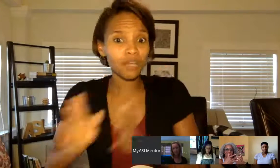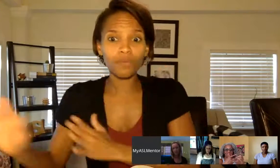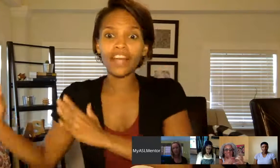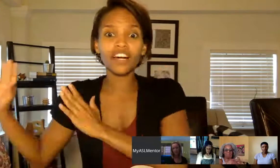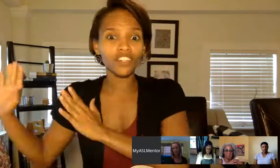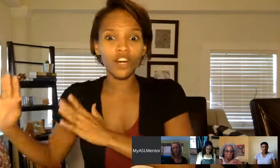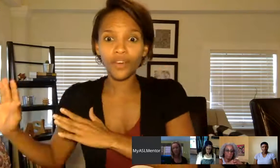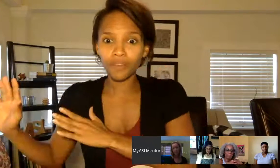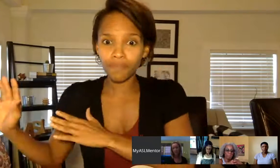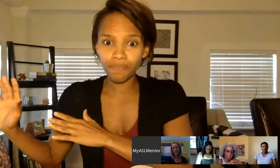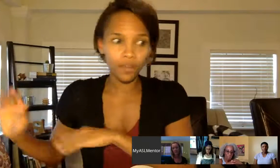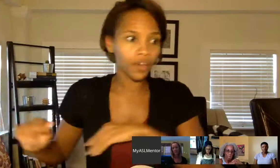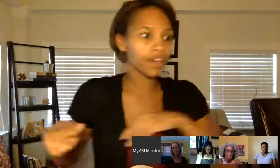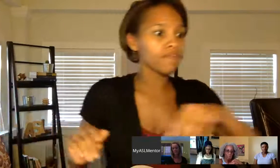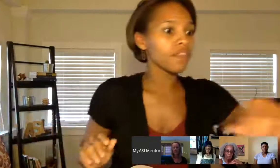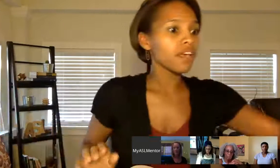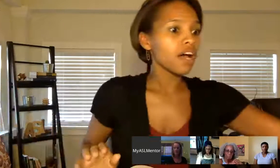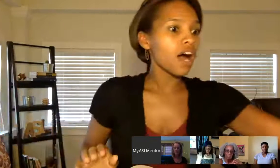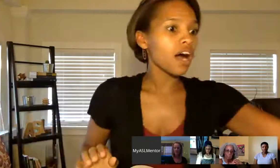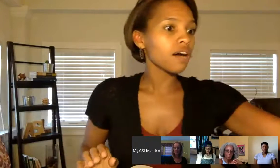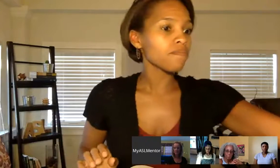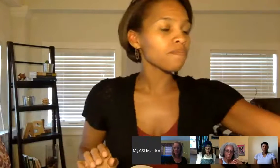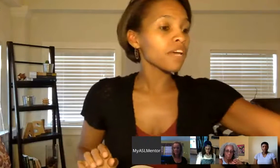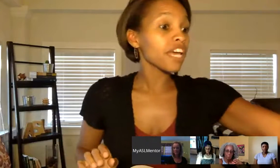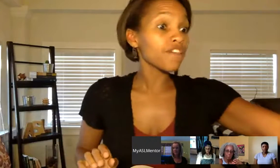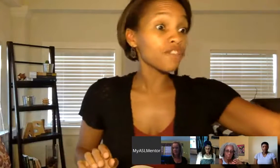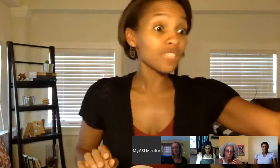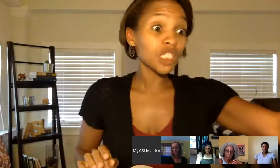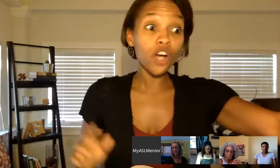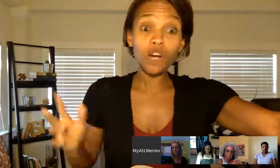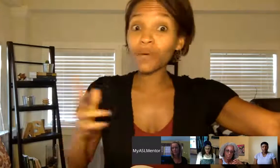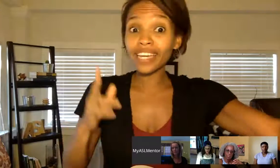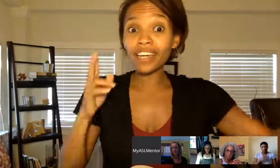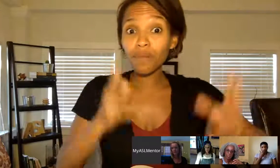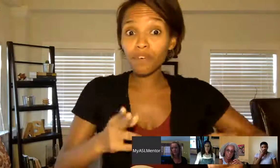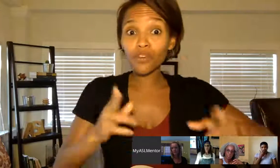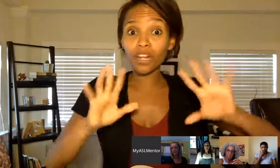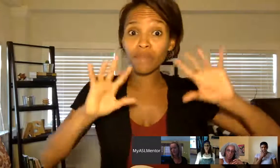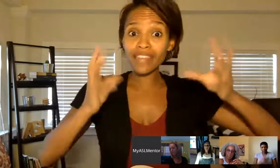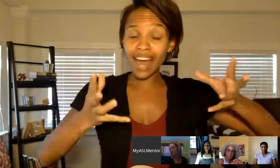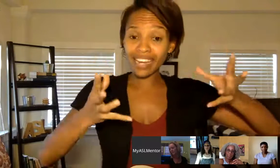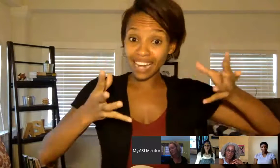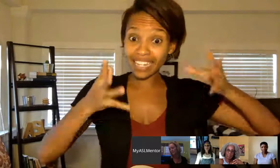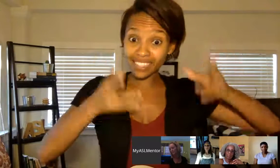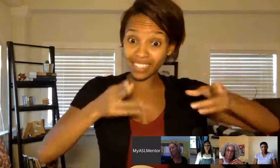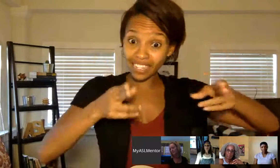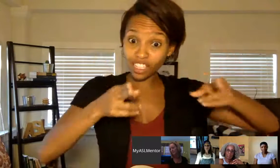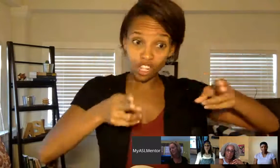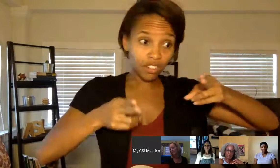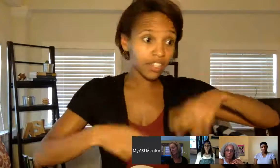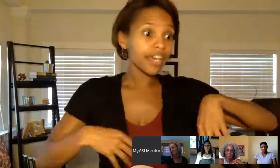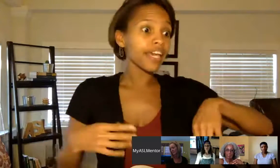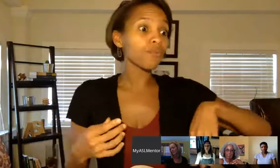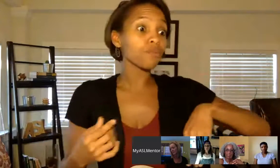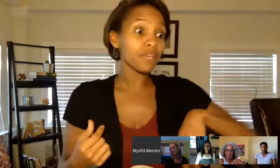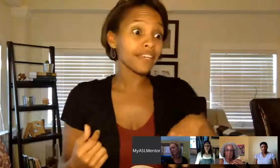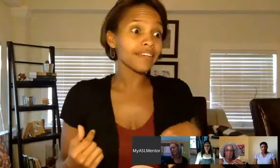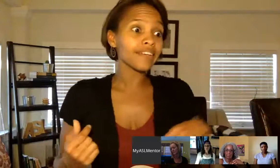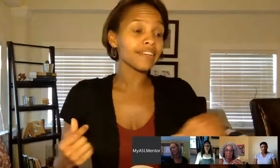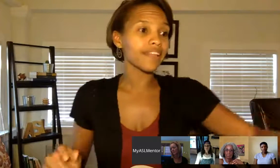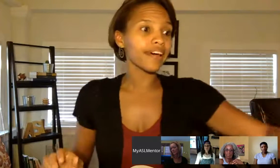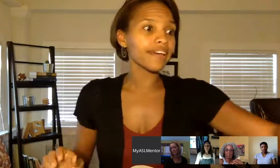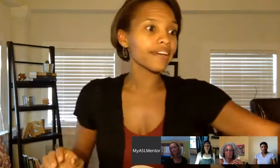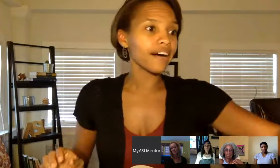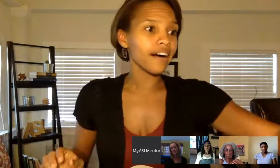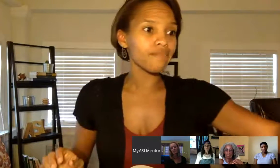and keep right on going, okay? Since we are breaking it up, if you want to make that an isolated chunk, it would